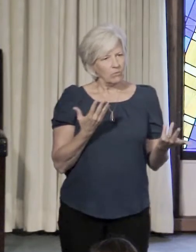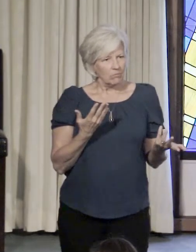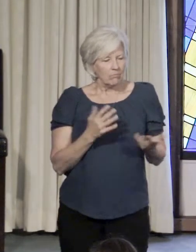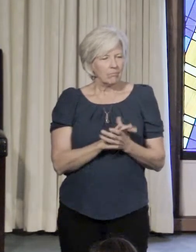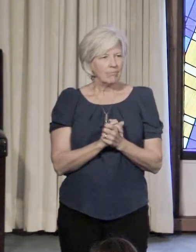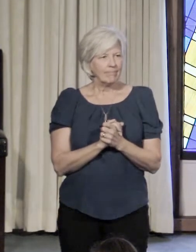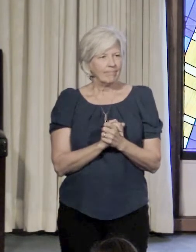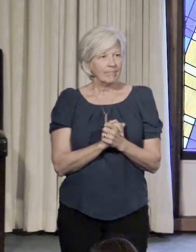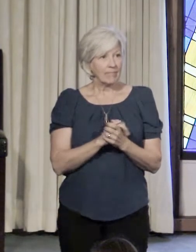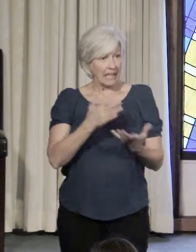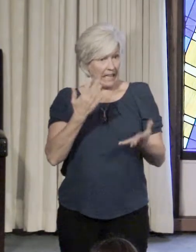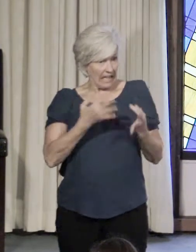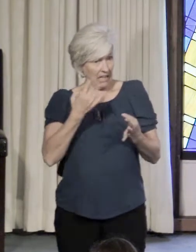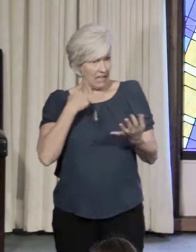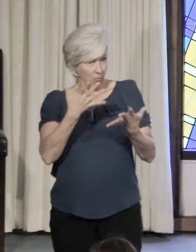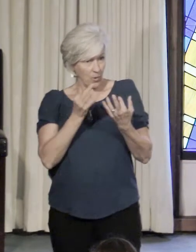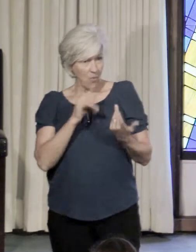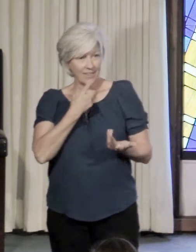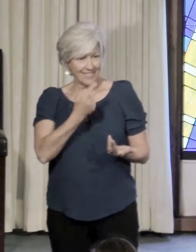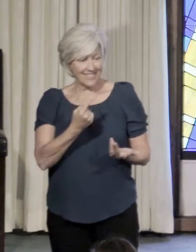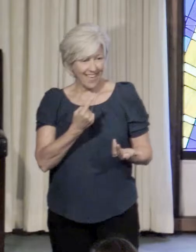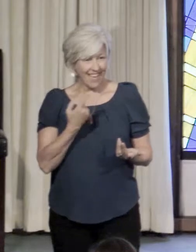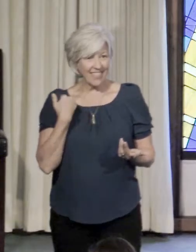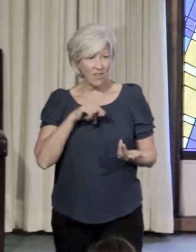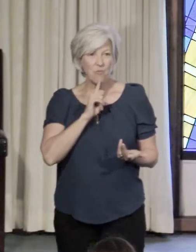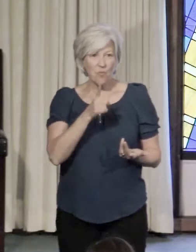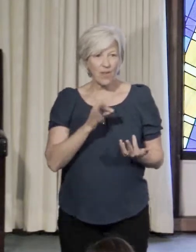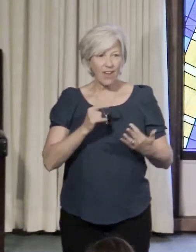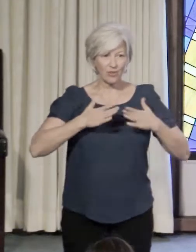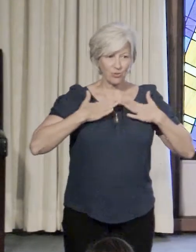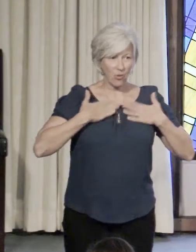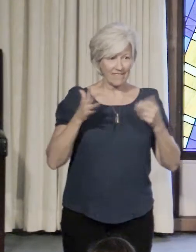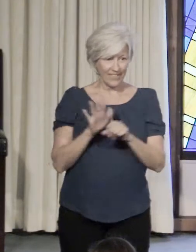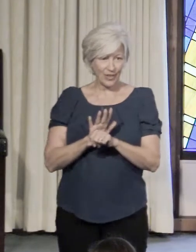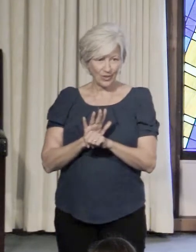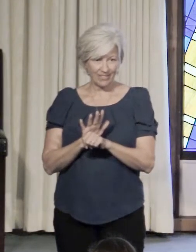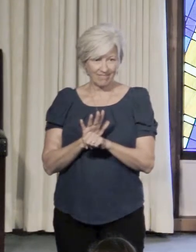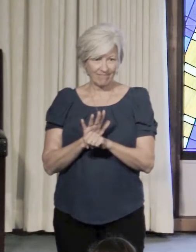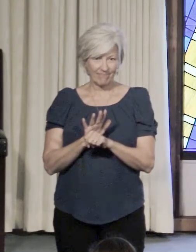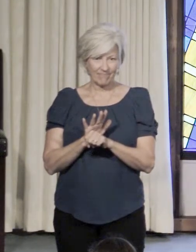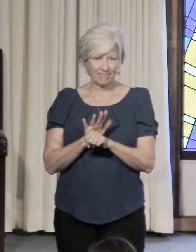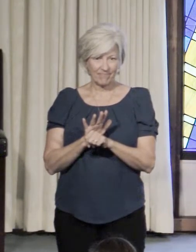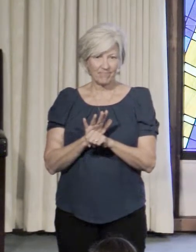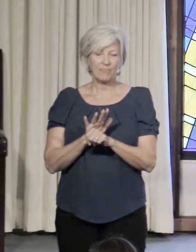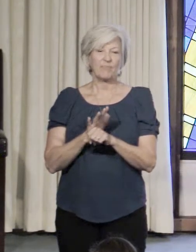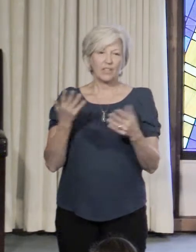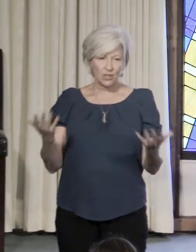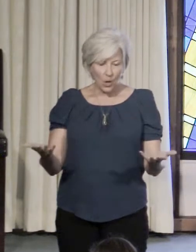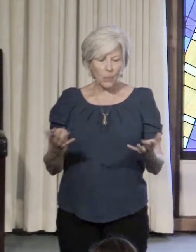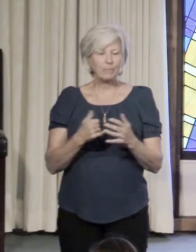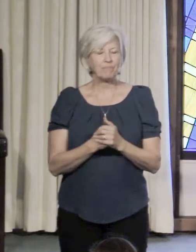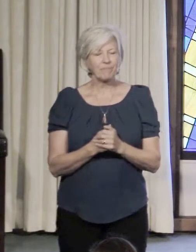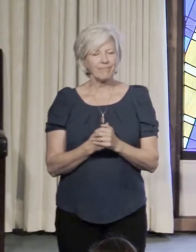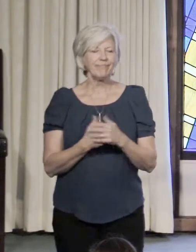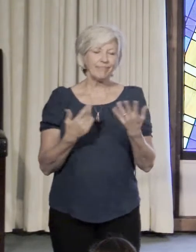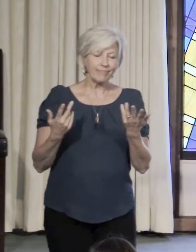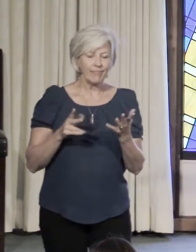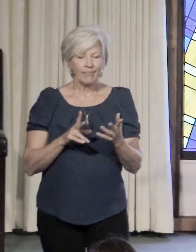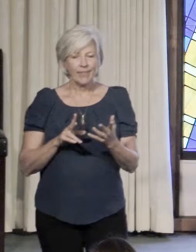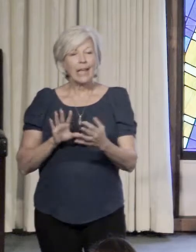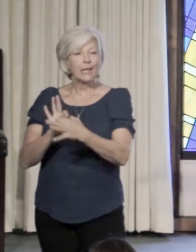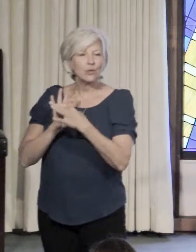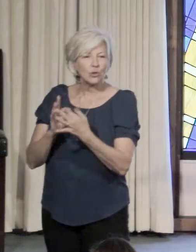better if we want to say that we are joy-filled? So in terms of the definition of